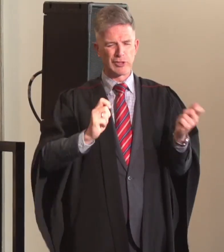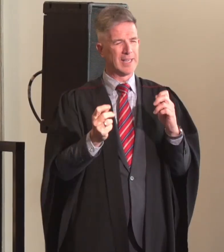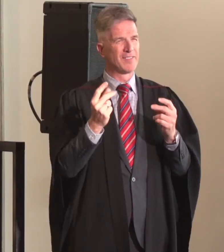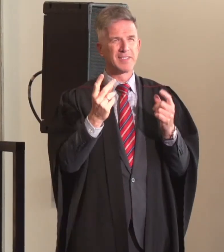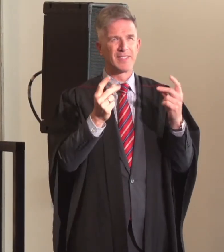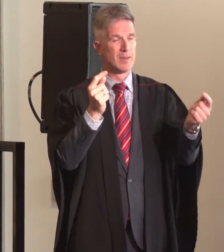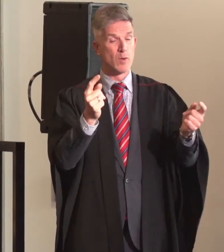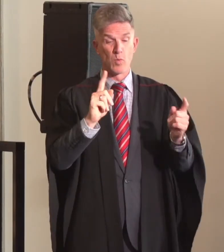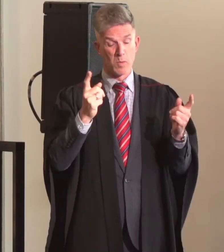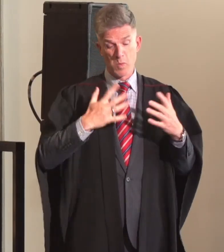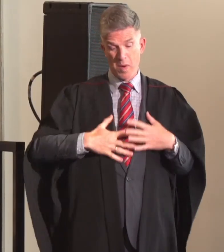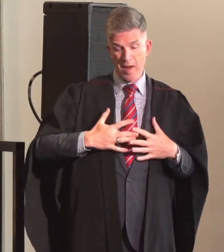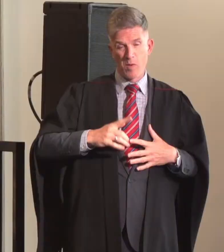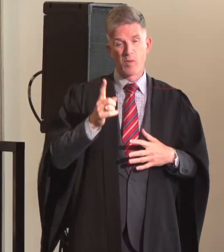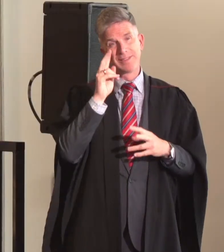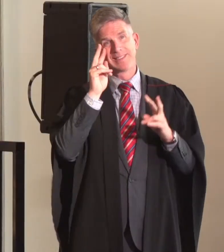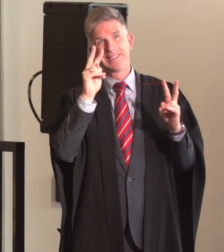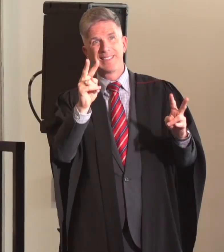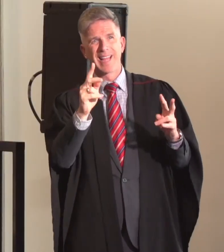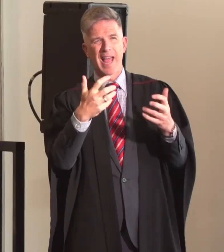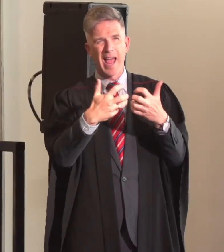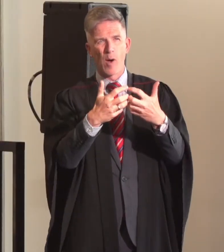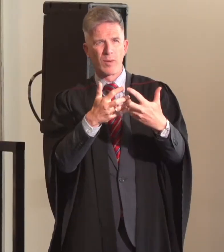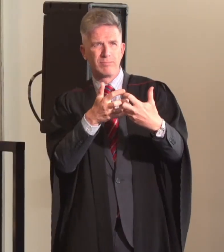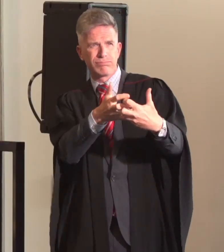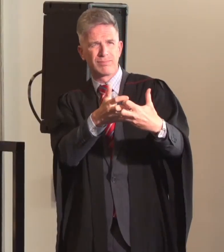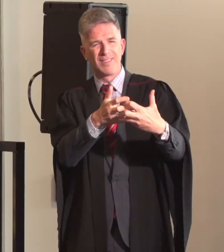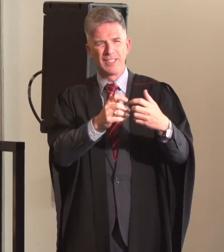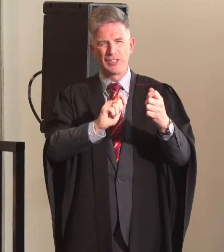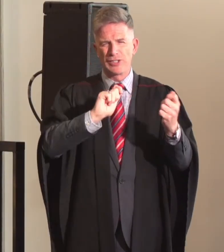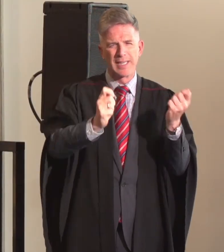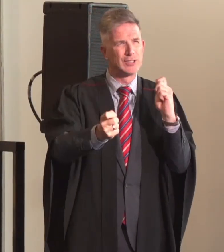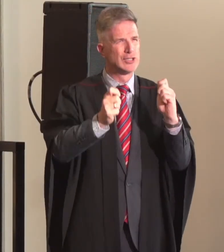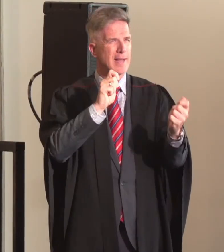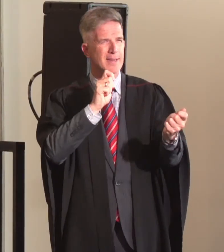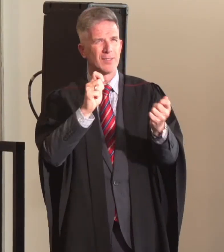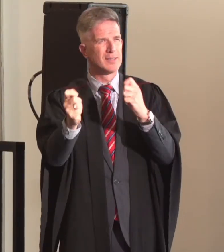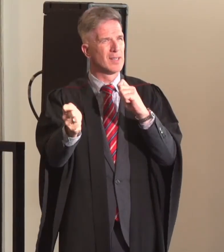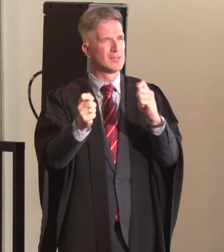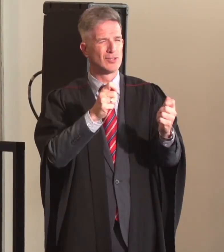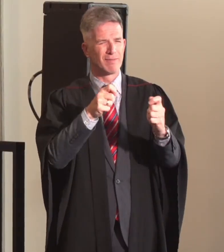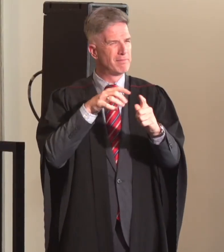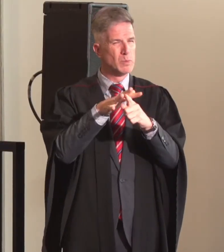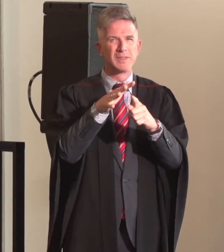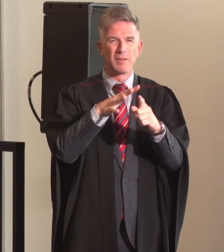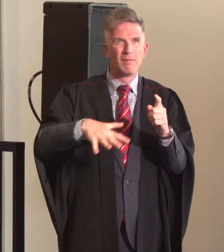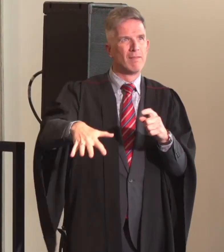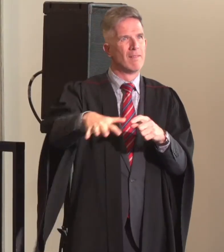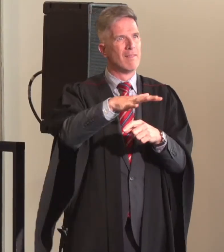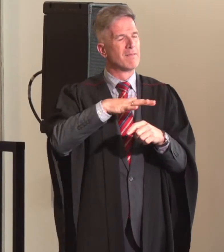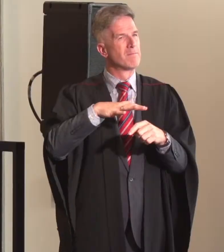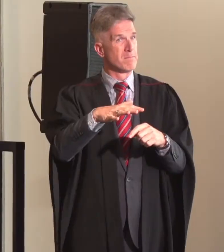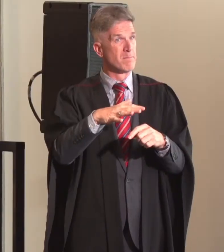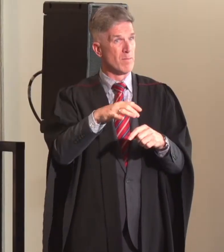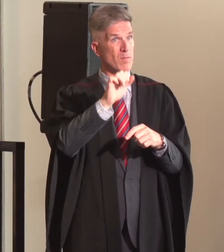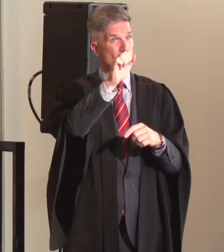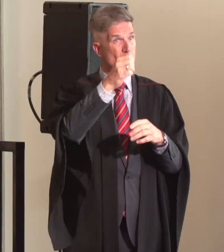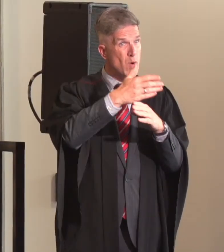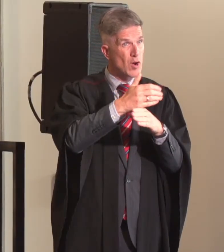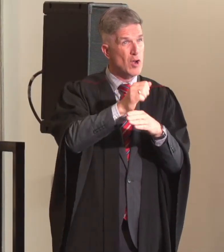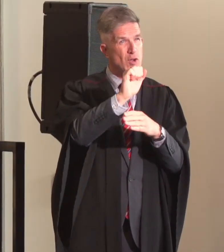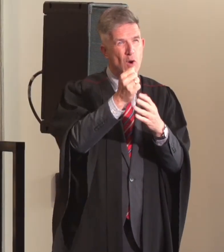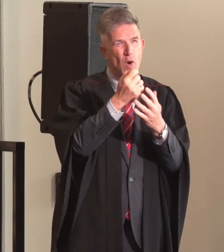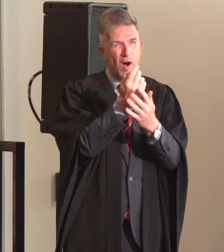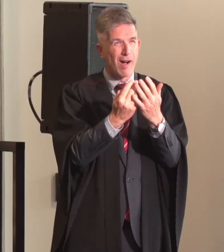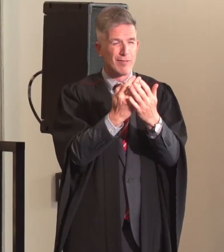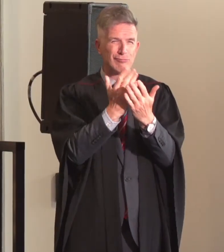what we see, and how we interact and how we express ourselves is constantly being reshaped in front of our very eyes. And your work, your art is